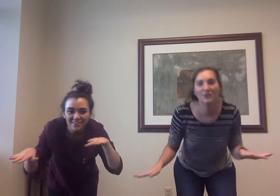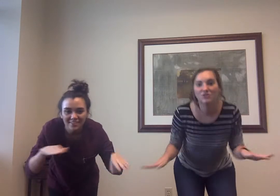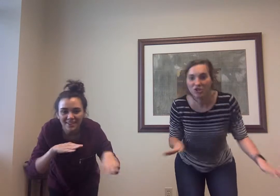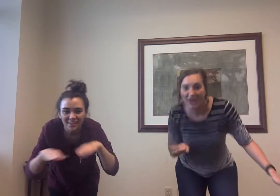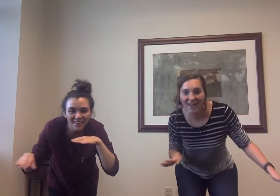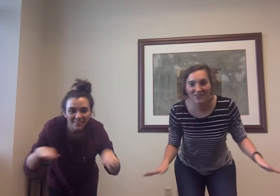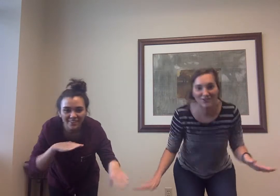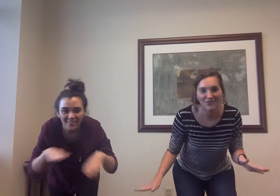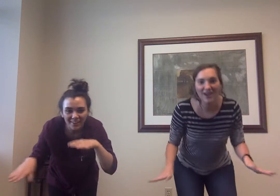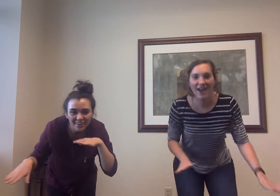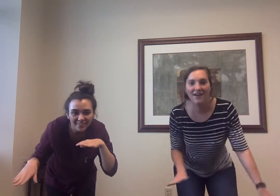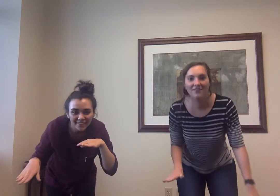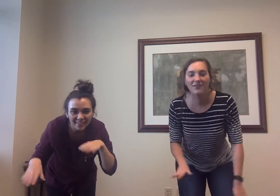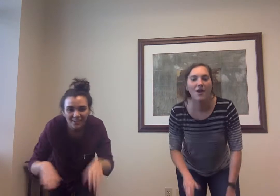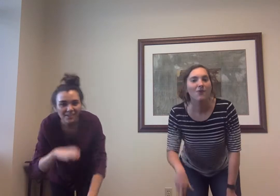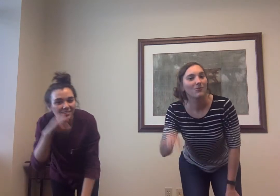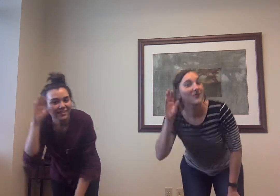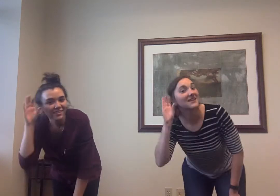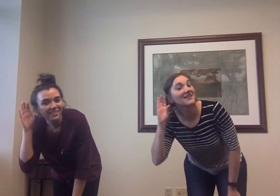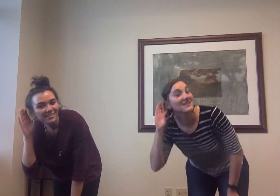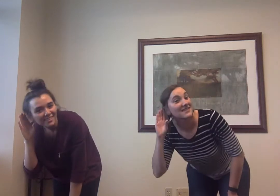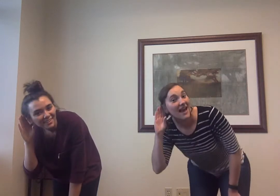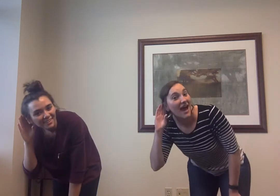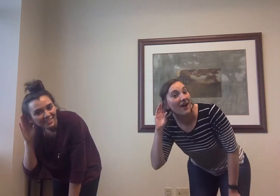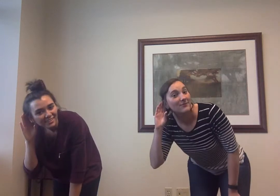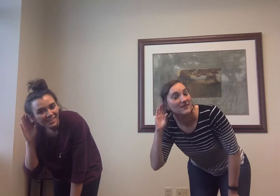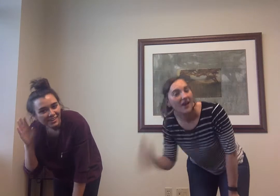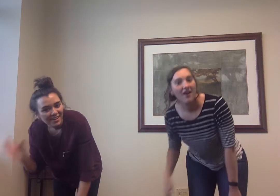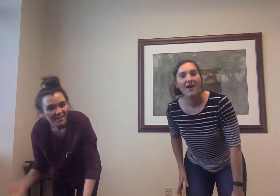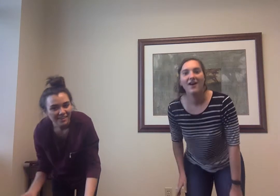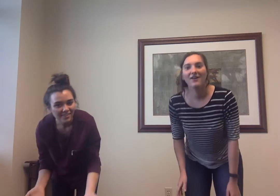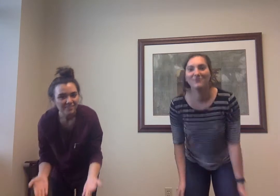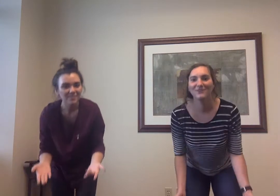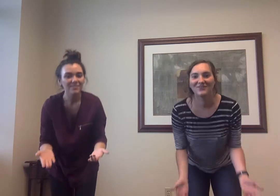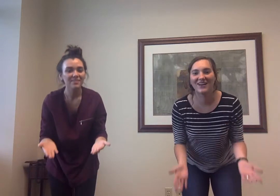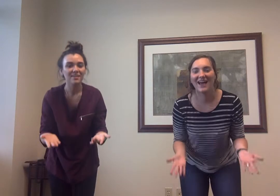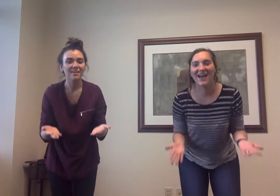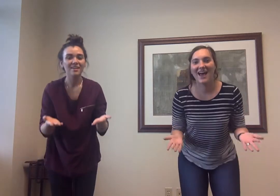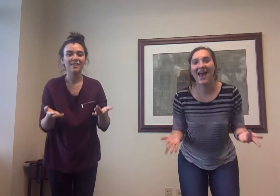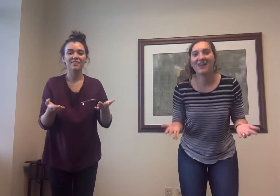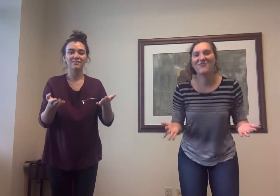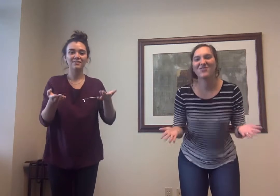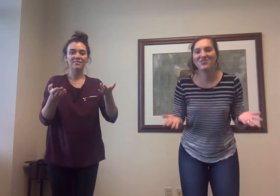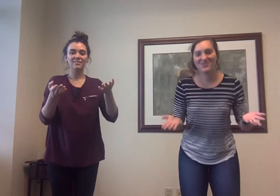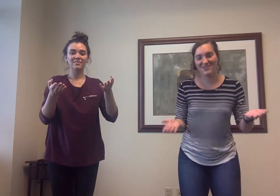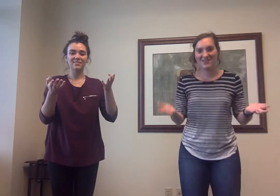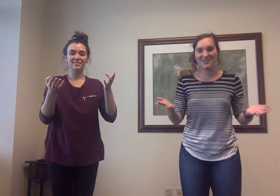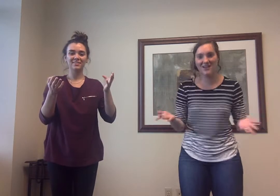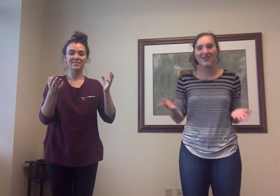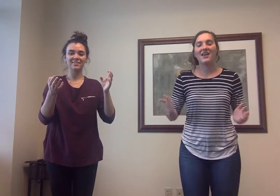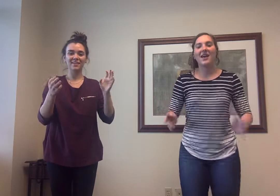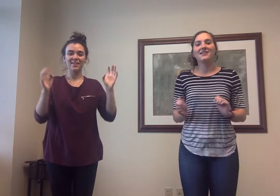come shake the ground with the sound of revival. Let